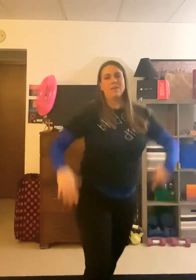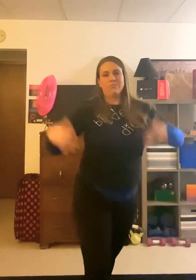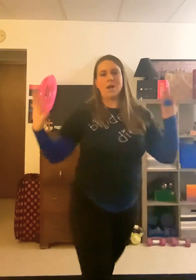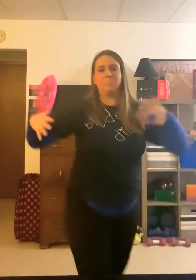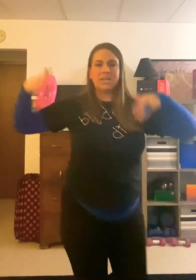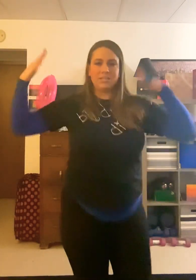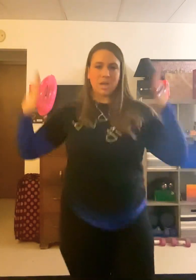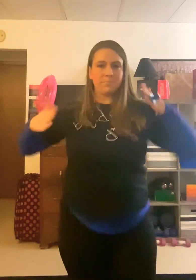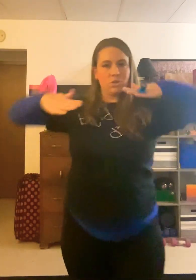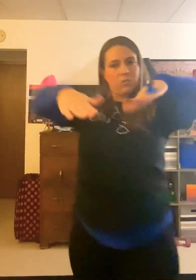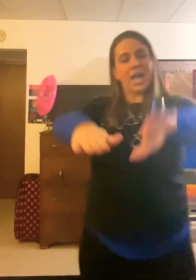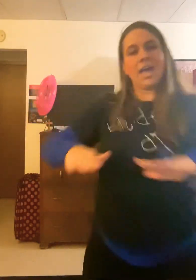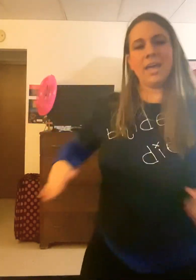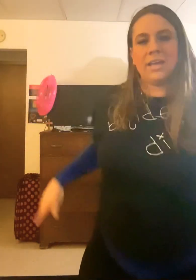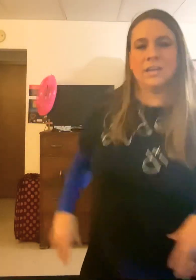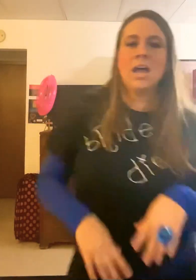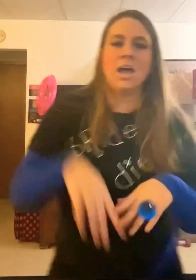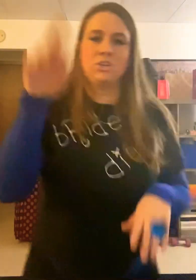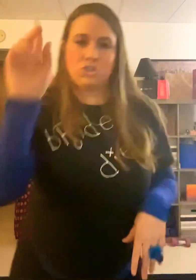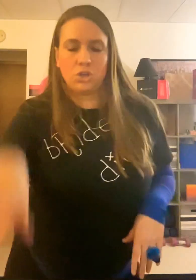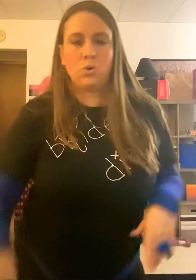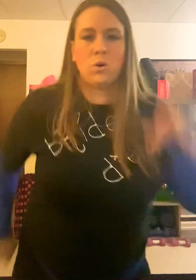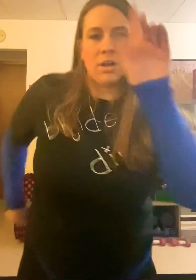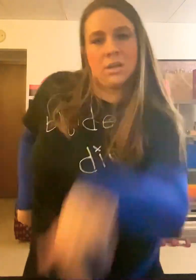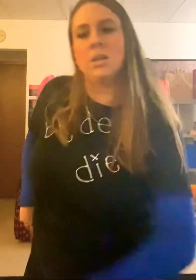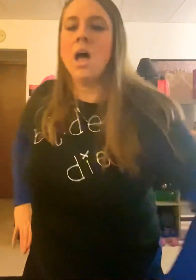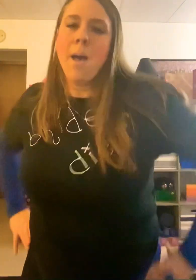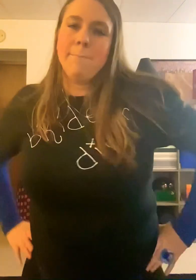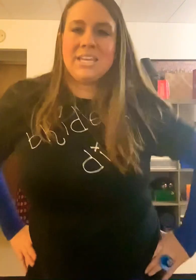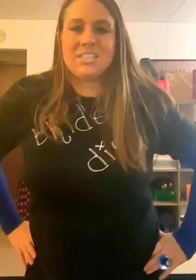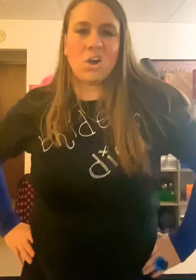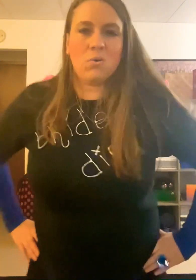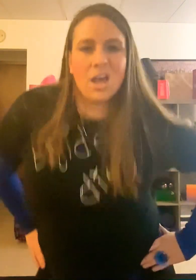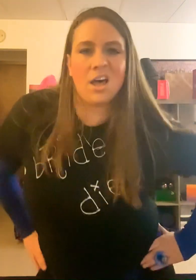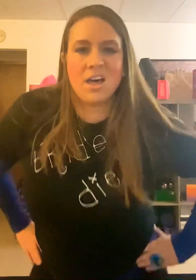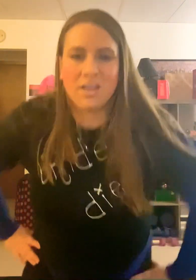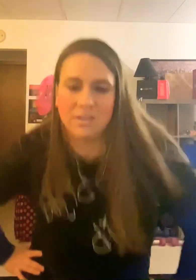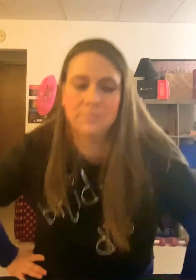From WA to Minnesota.